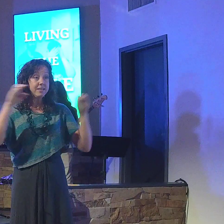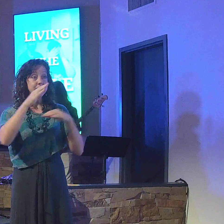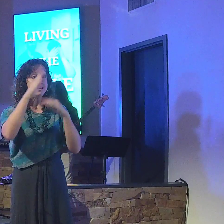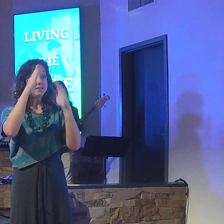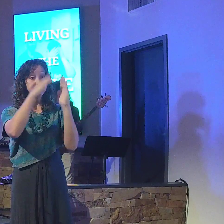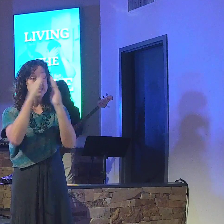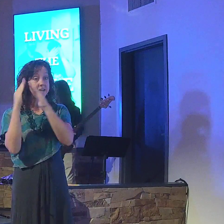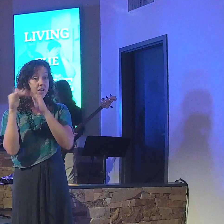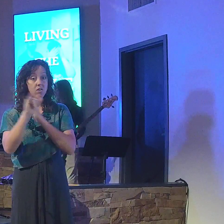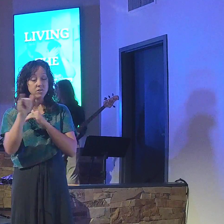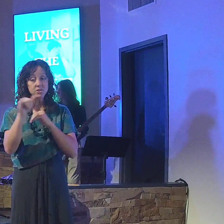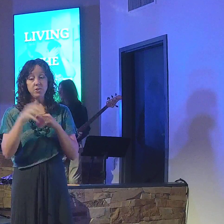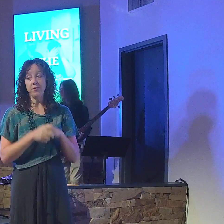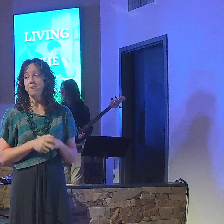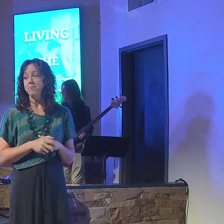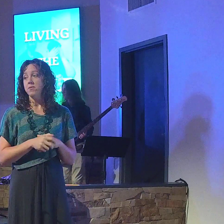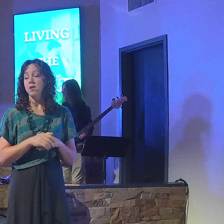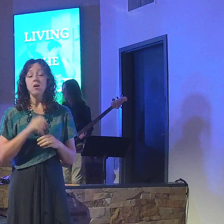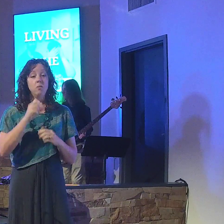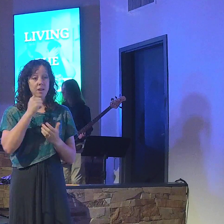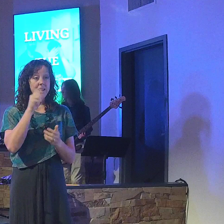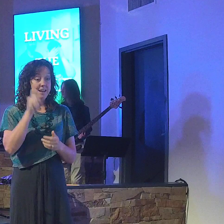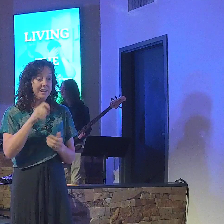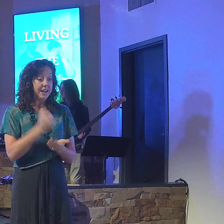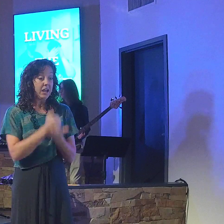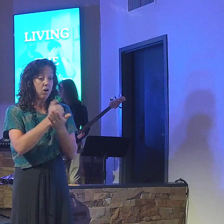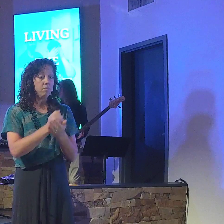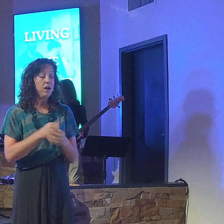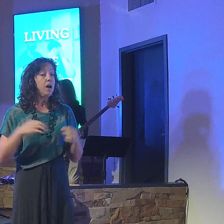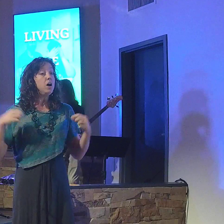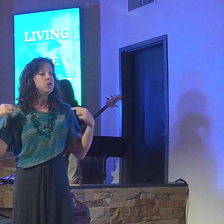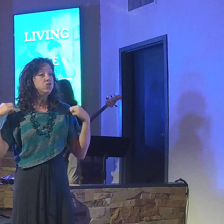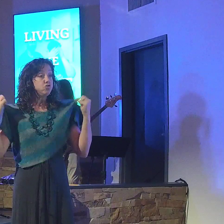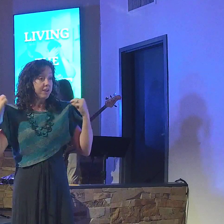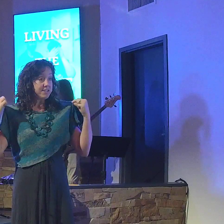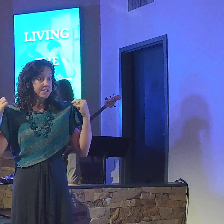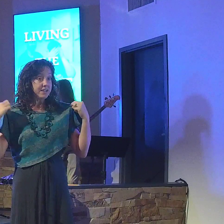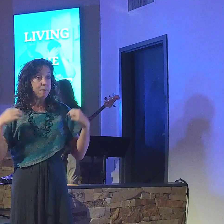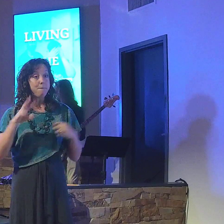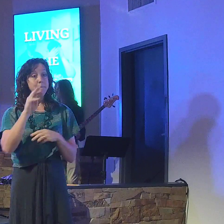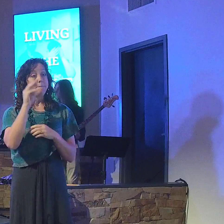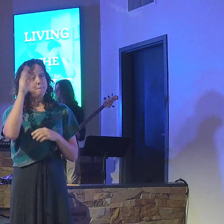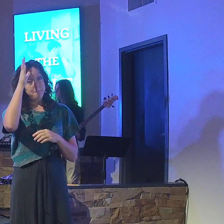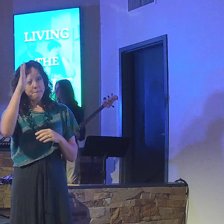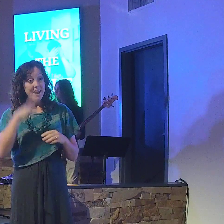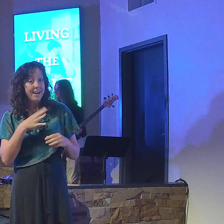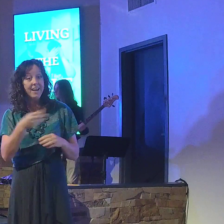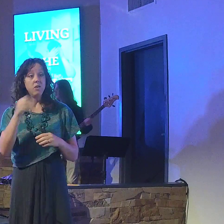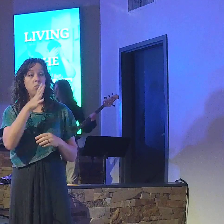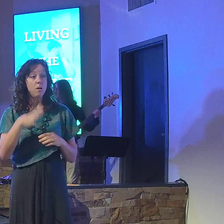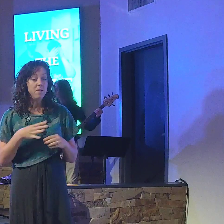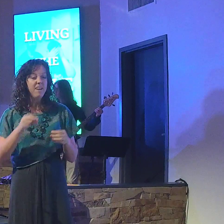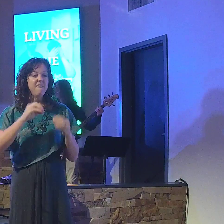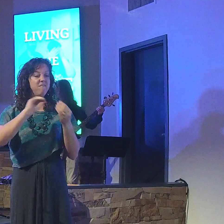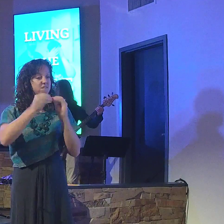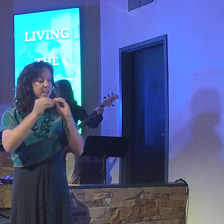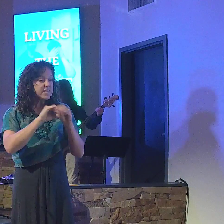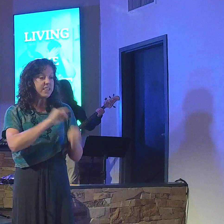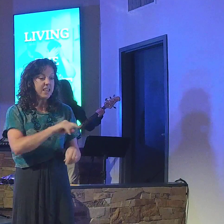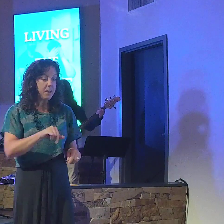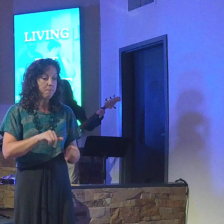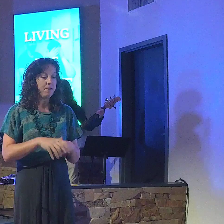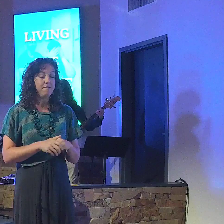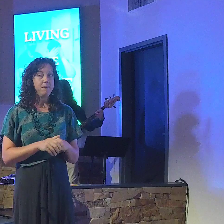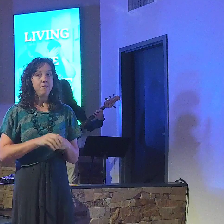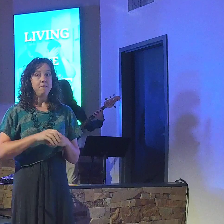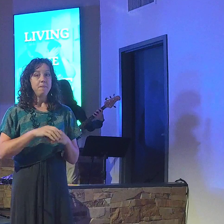props that go out. We need help with that. Costumes, that's mending costumes and fixing them, as well as checking out costumes